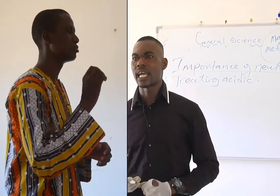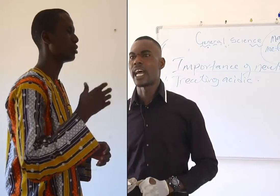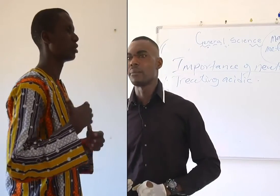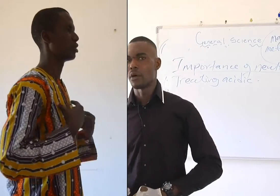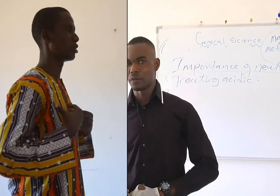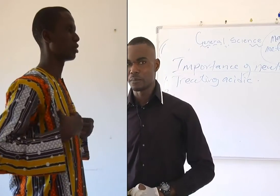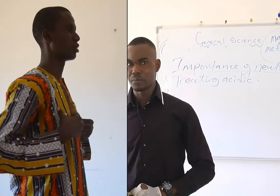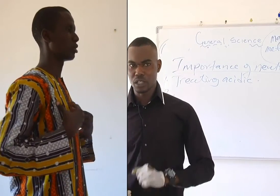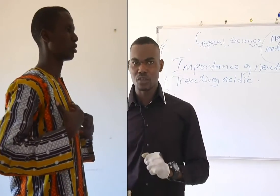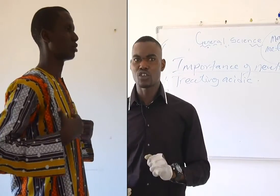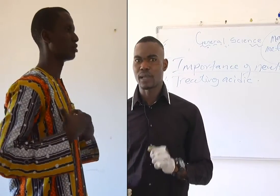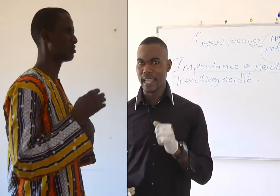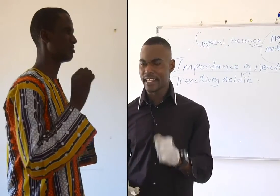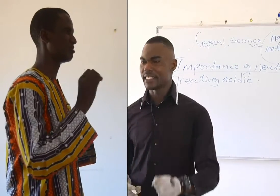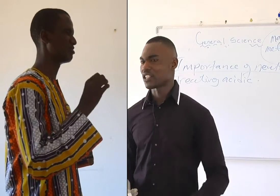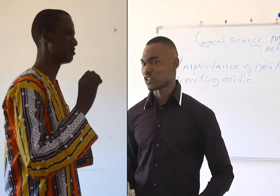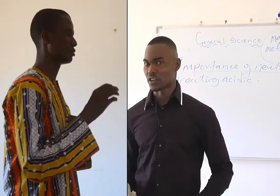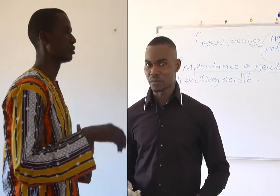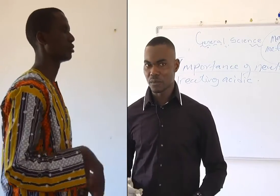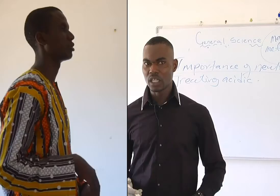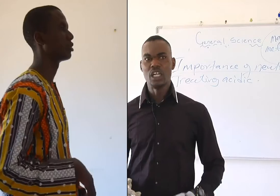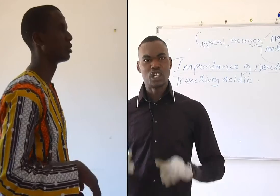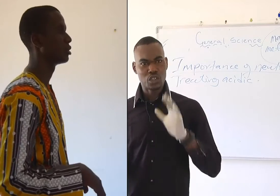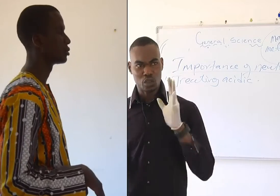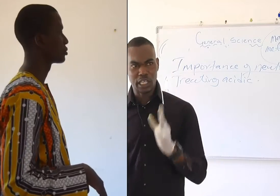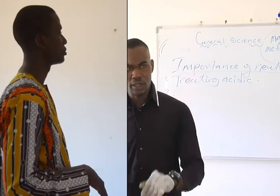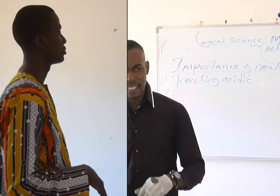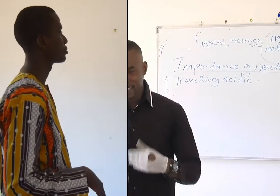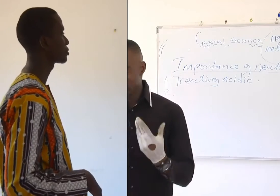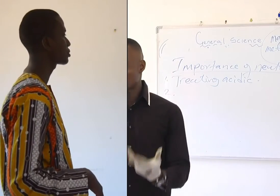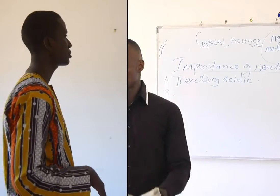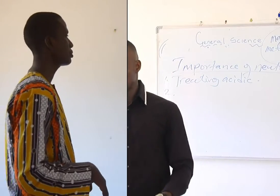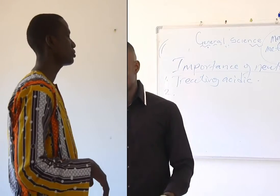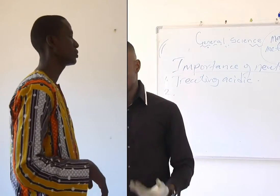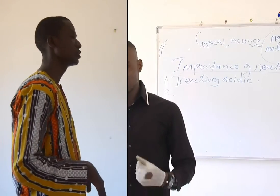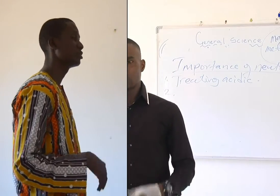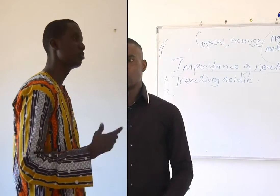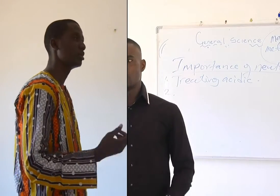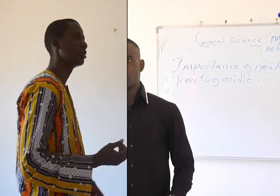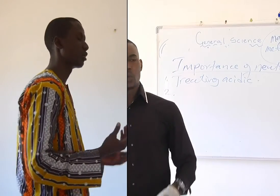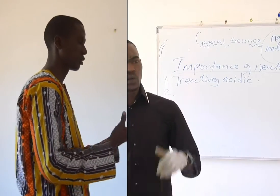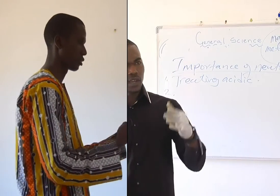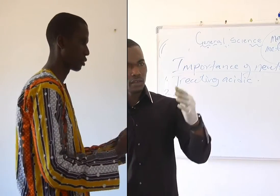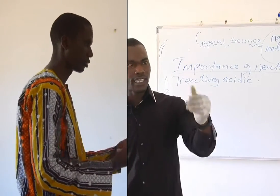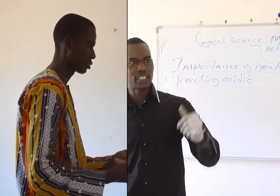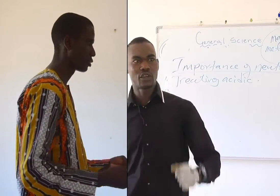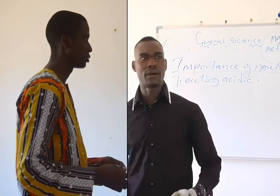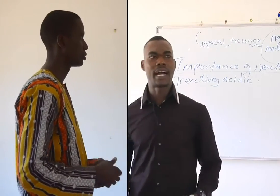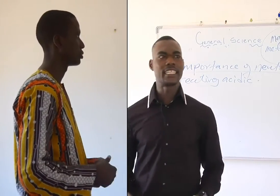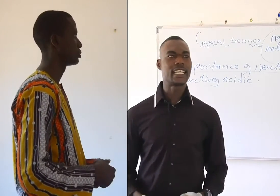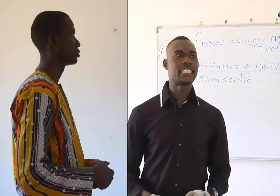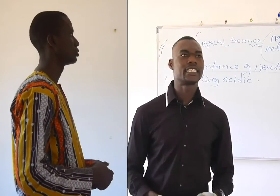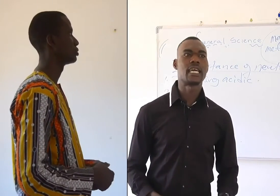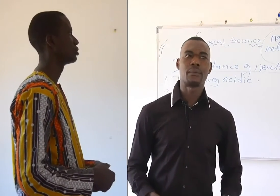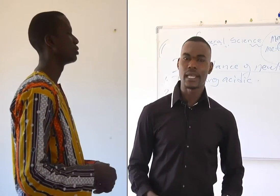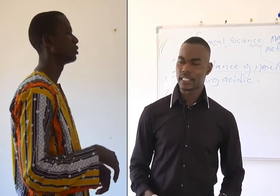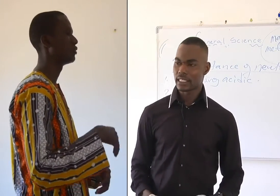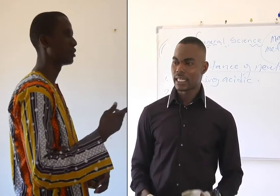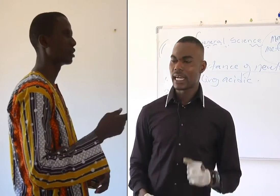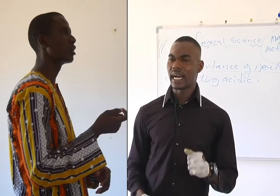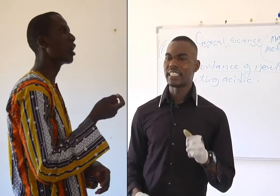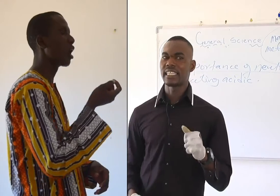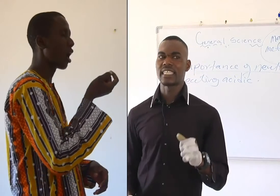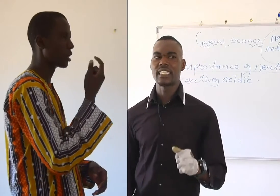call it heartburn. It's caused by indigestion. So to cure that indigestion, what do? You have to take some anti-acid